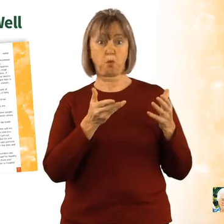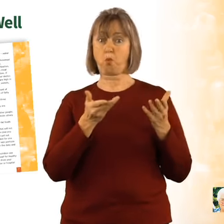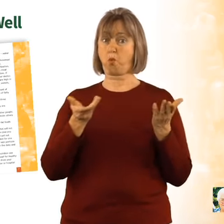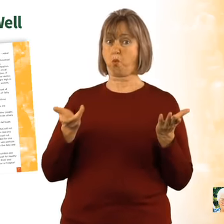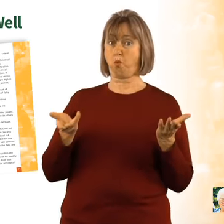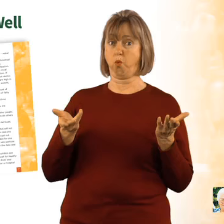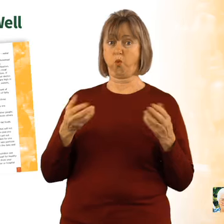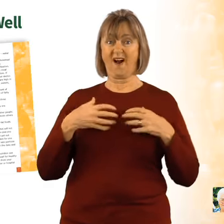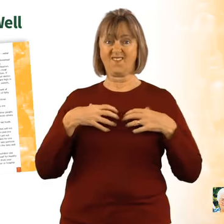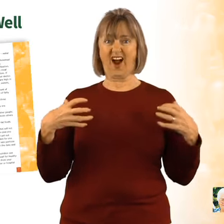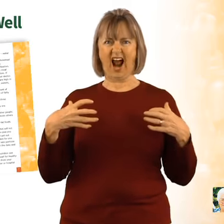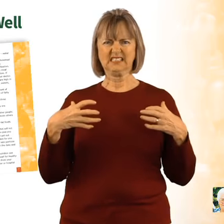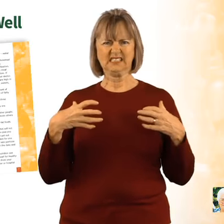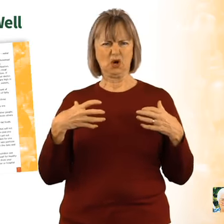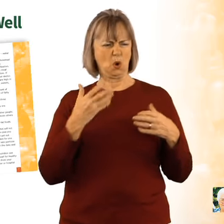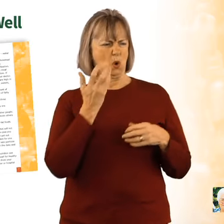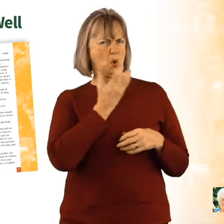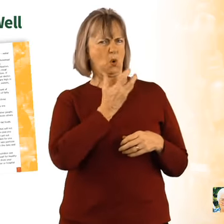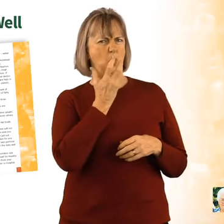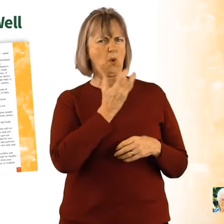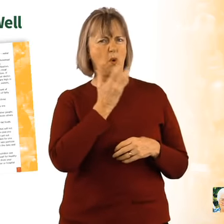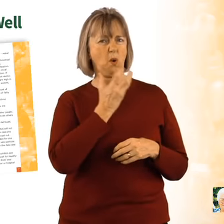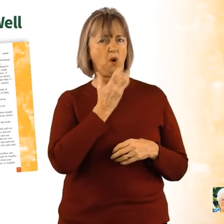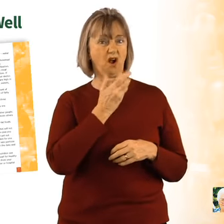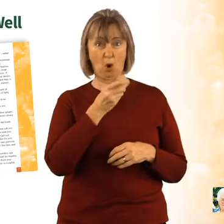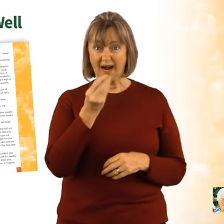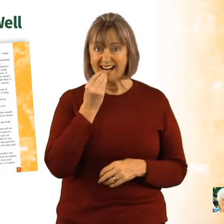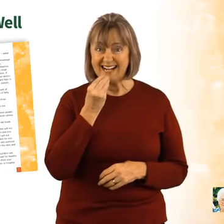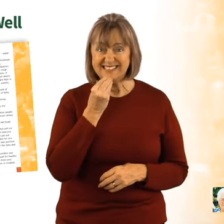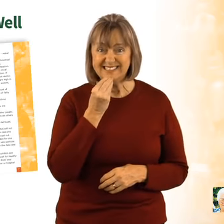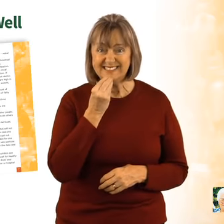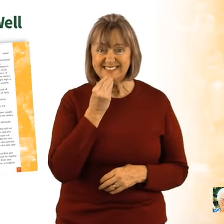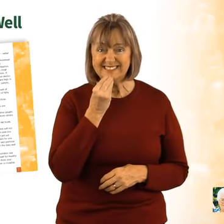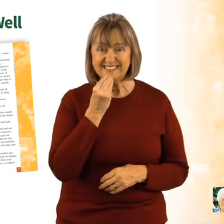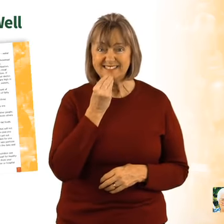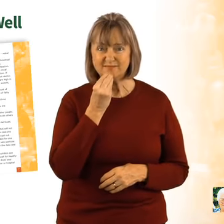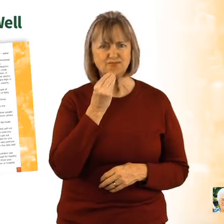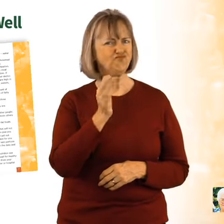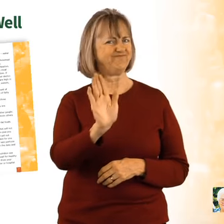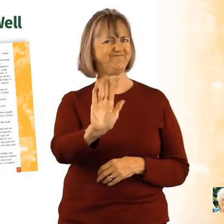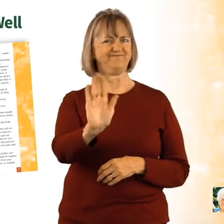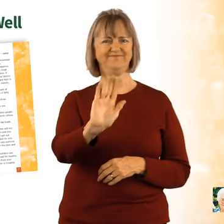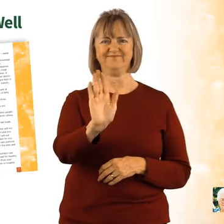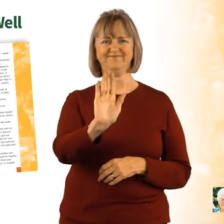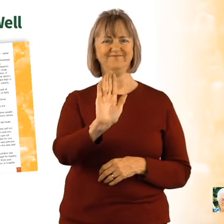Limit the quantity of foods you eat that are high in fat and sugar. For example,